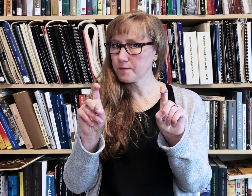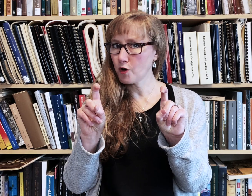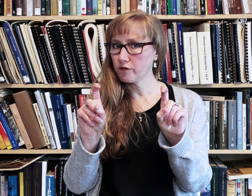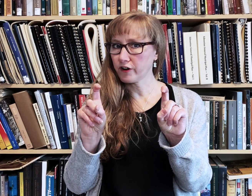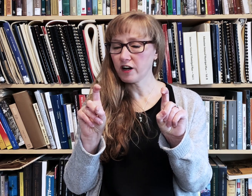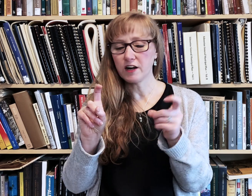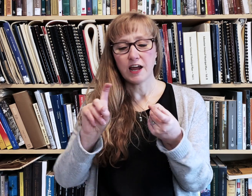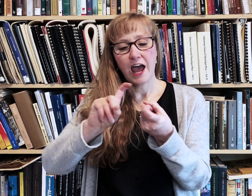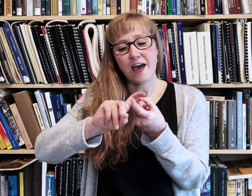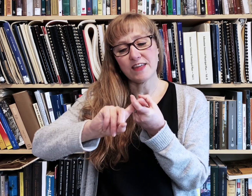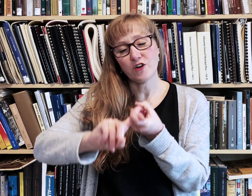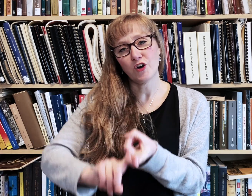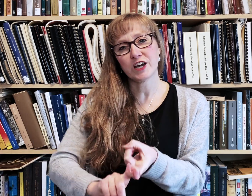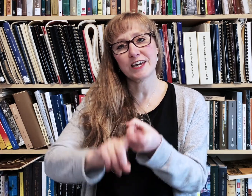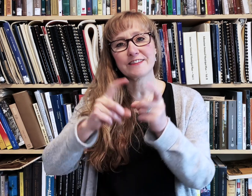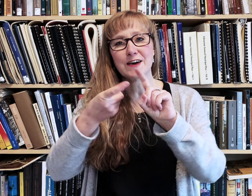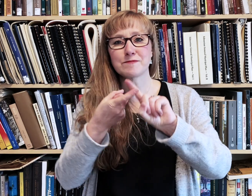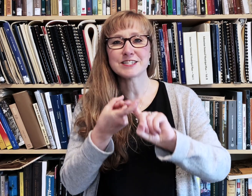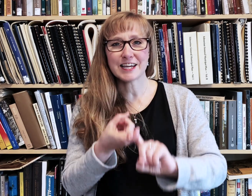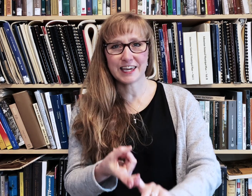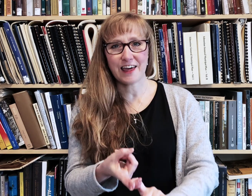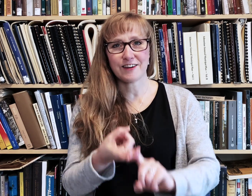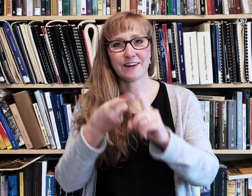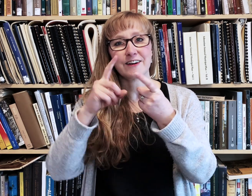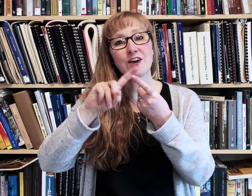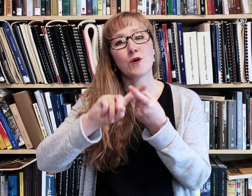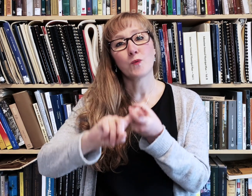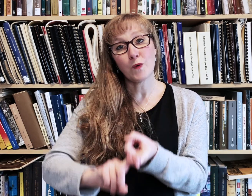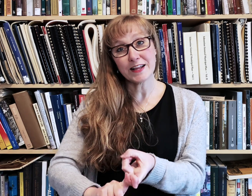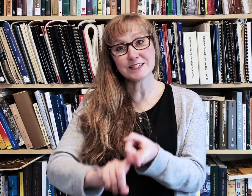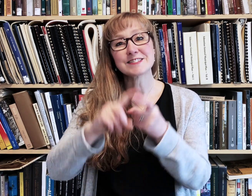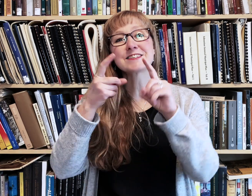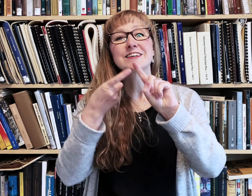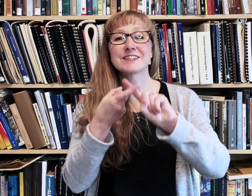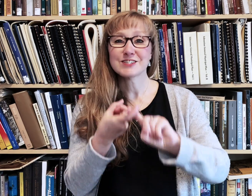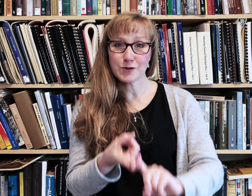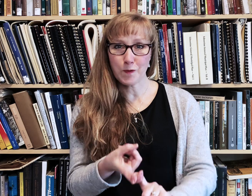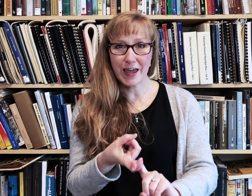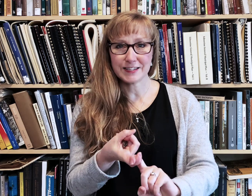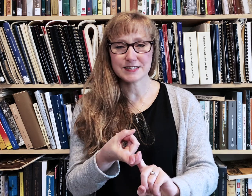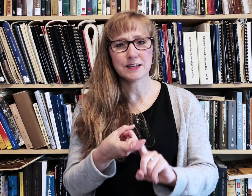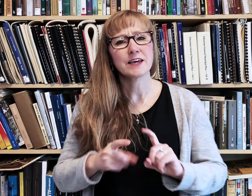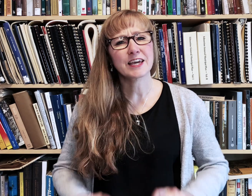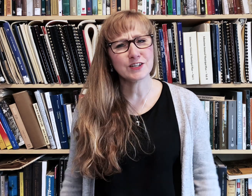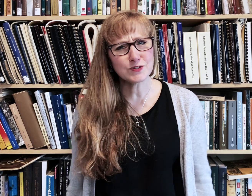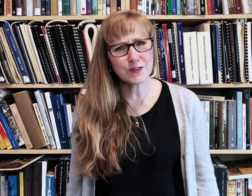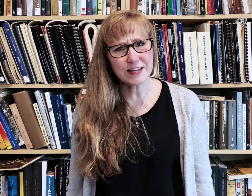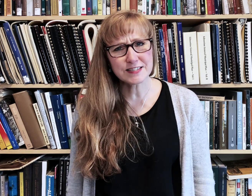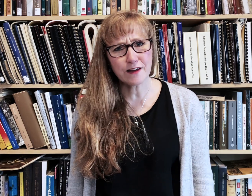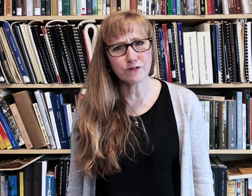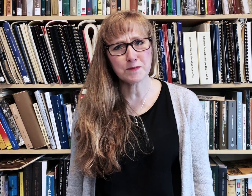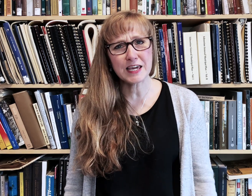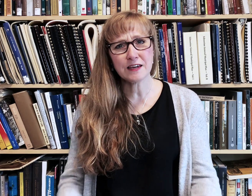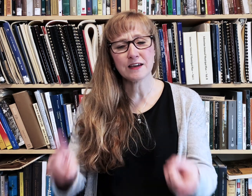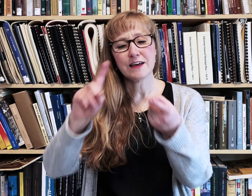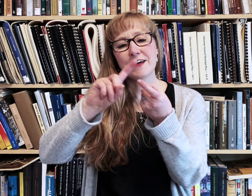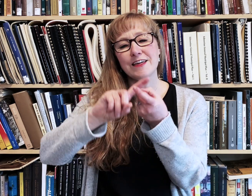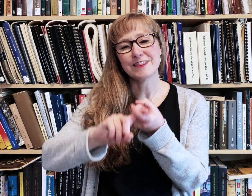over and then hooking them together. Once, twice. Can you do that sign for me? This